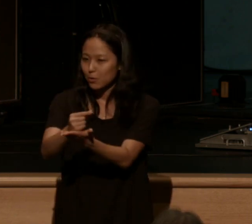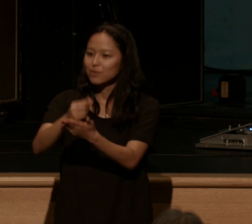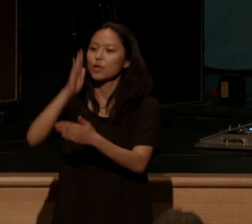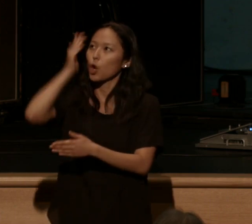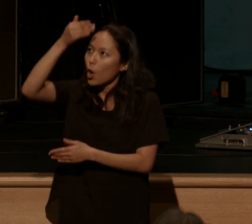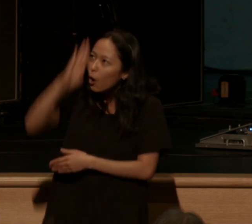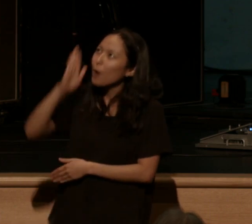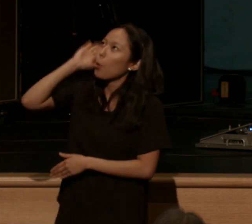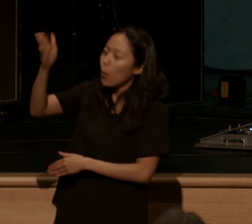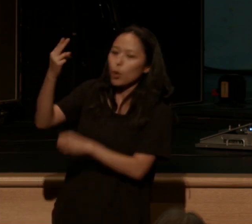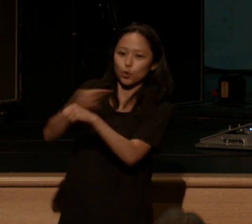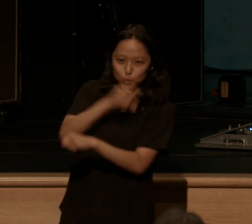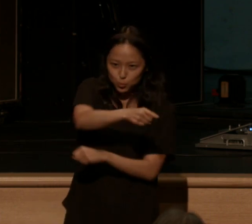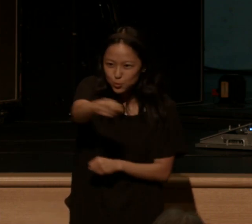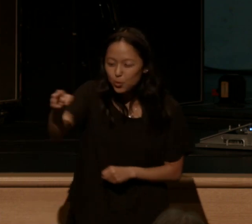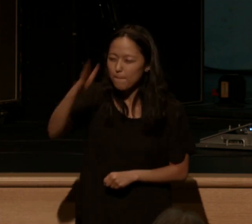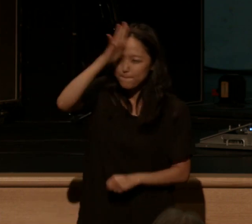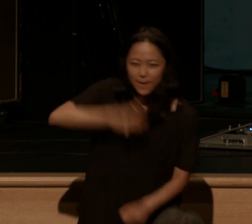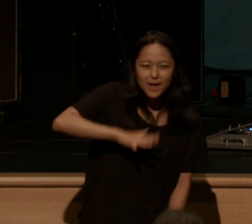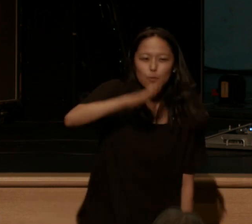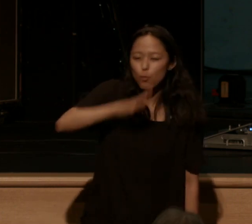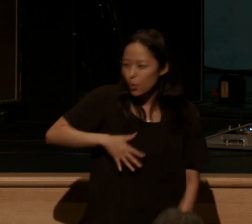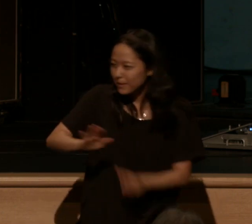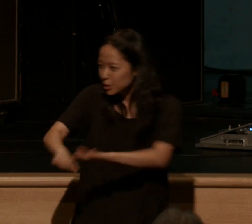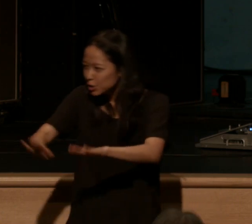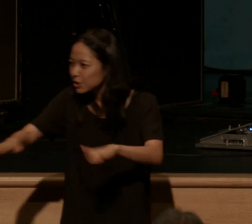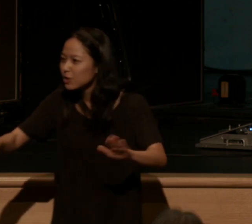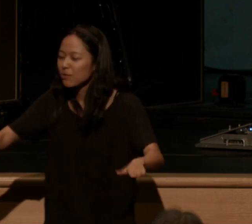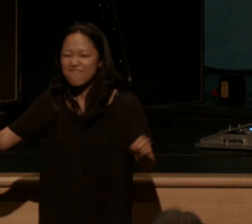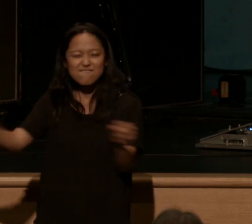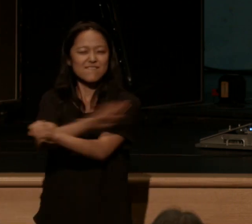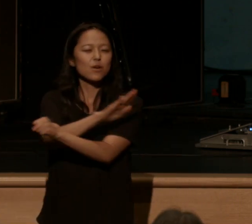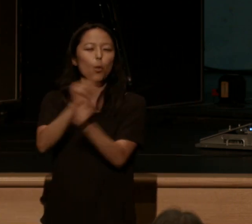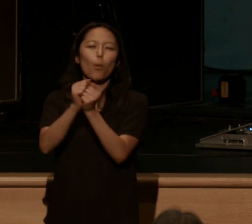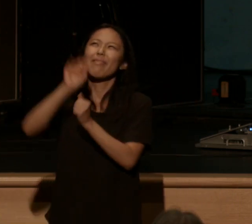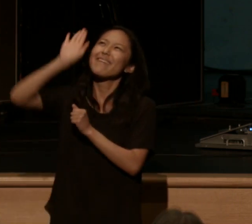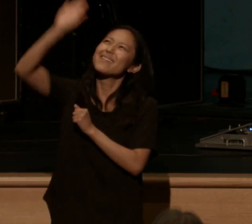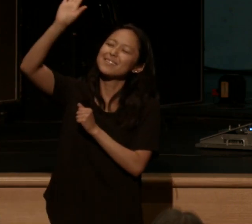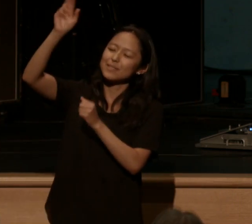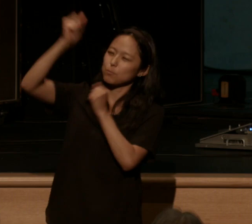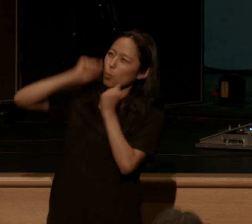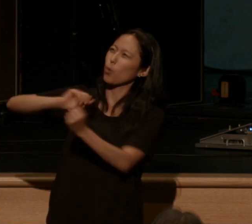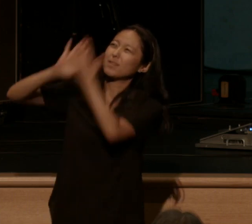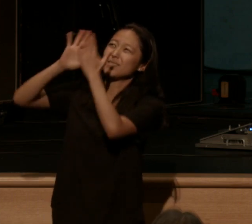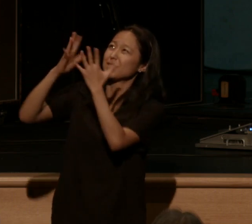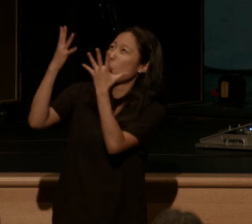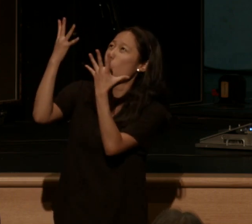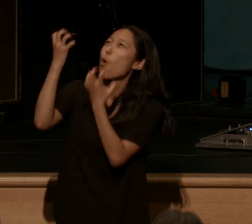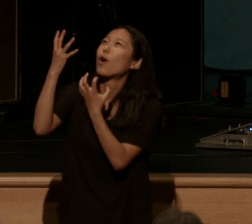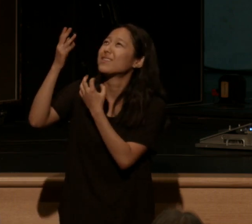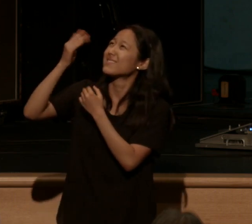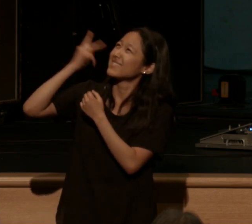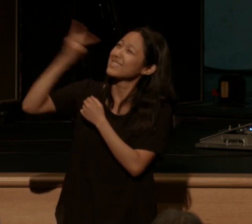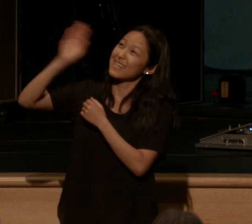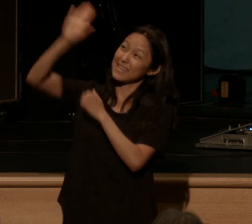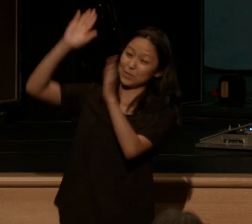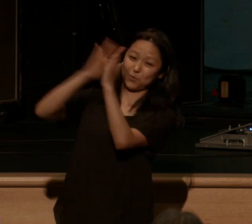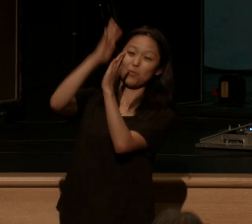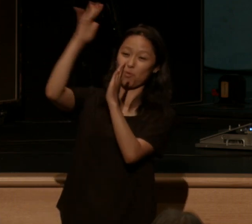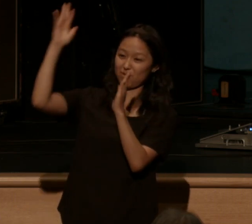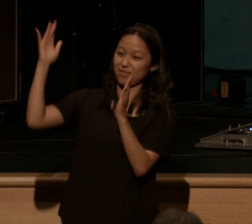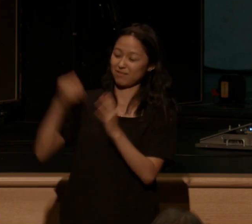This is whom the Lord is looking for. Men, women, and children filled with his presence, wanting to see his glory